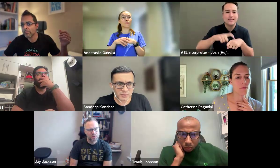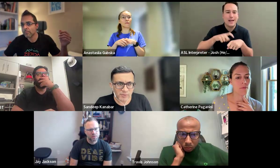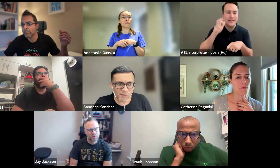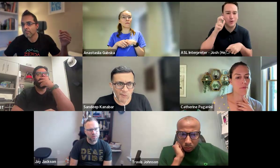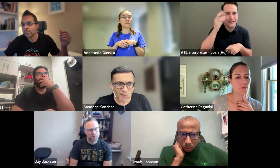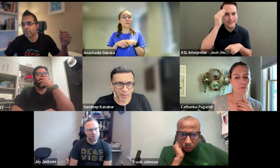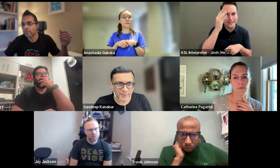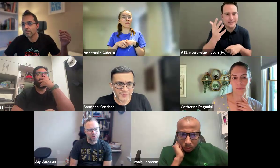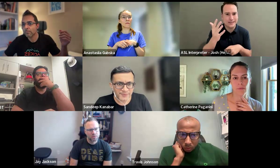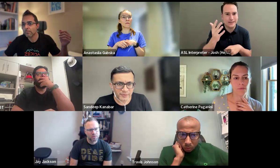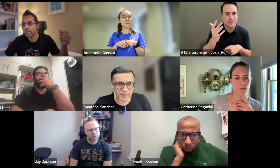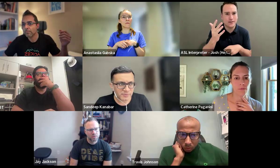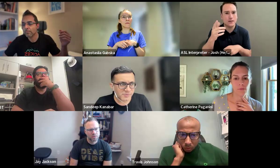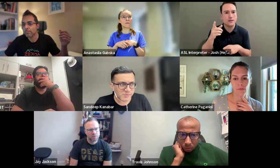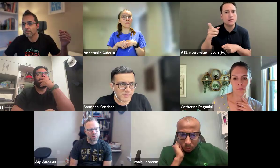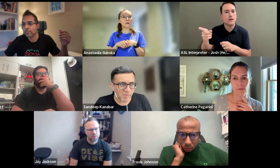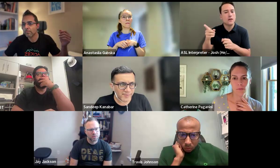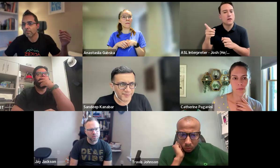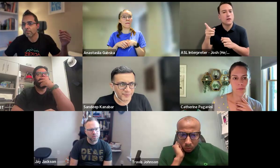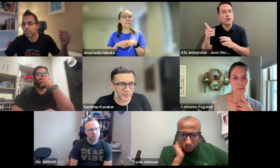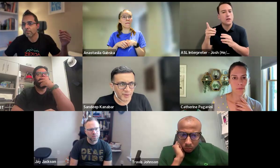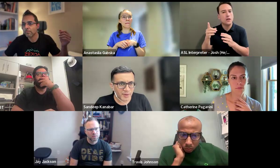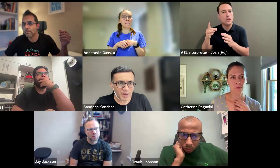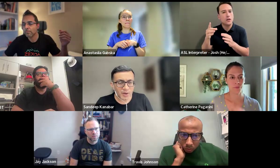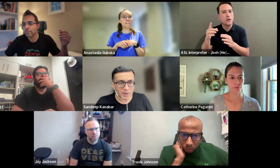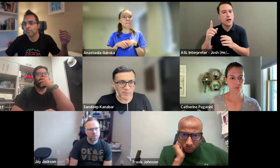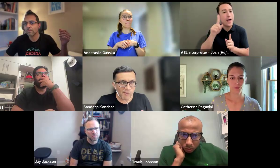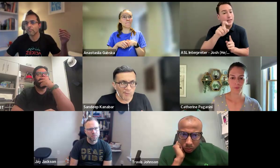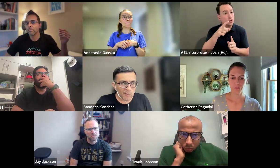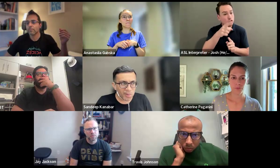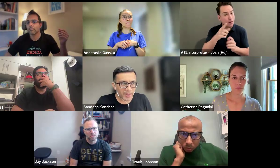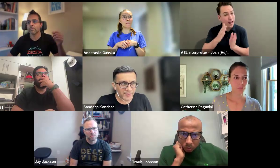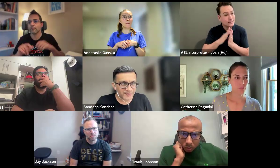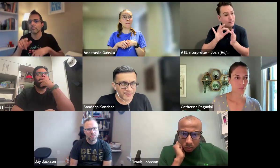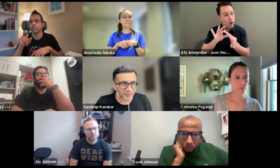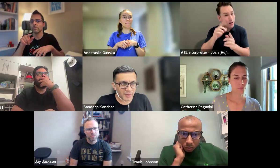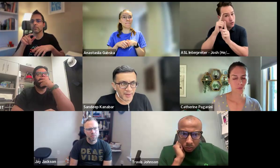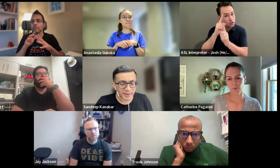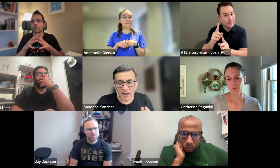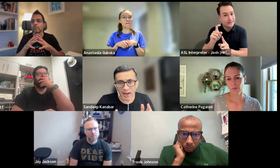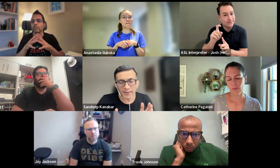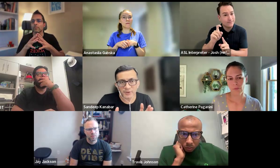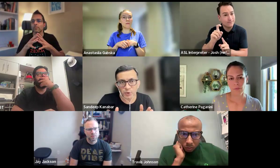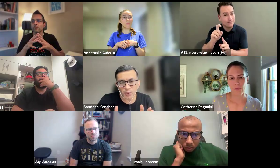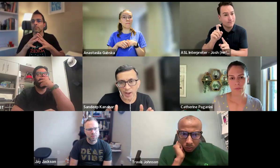What objectives? Asking about the objectives. Yeah, I mean, no,